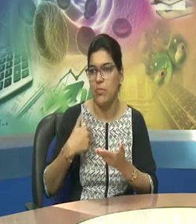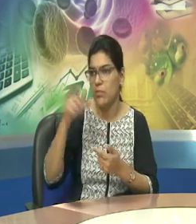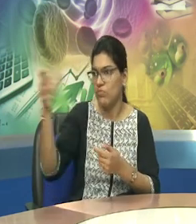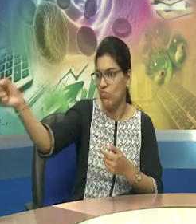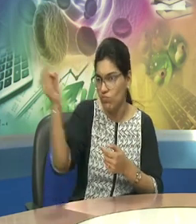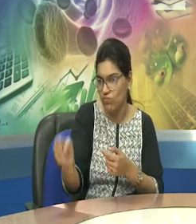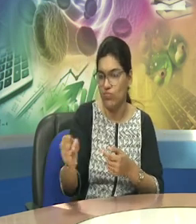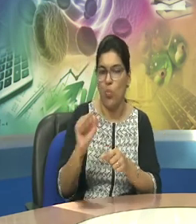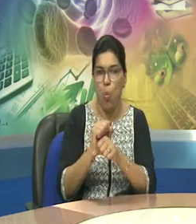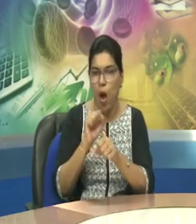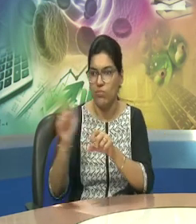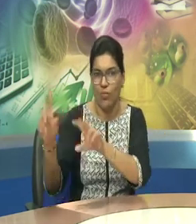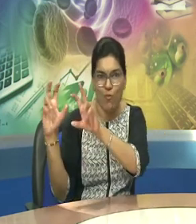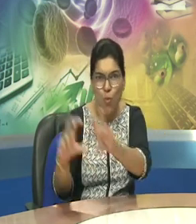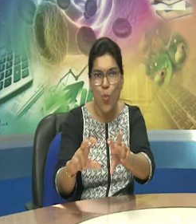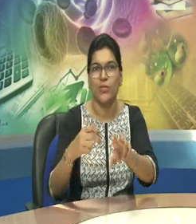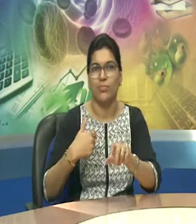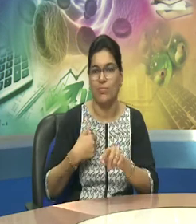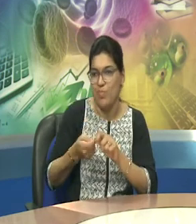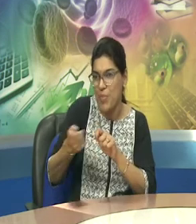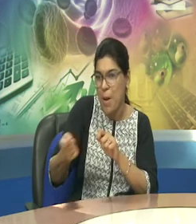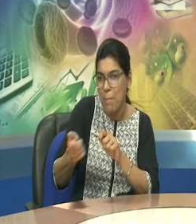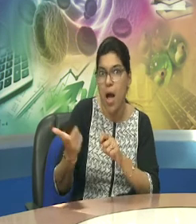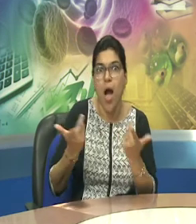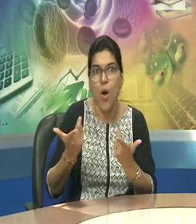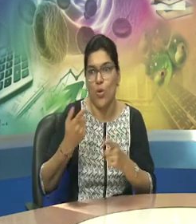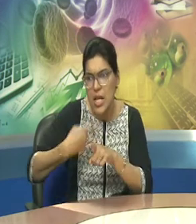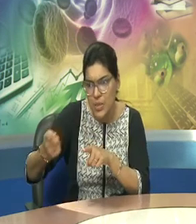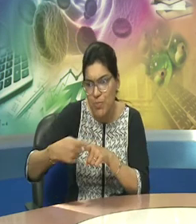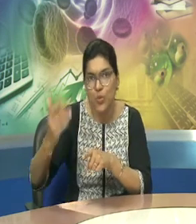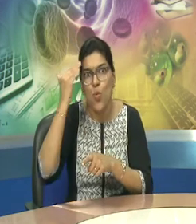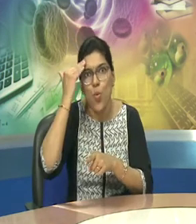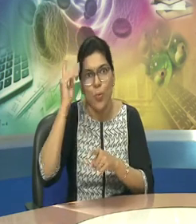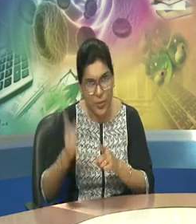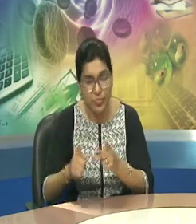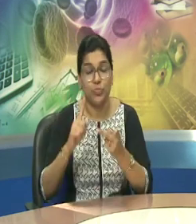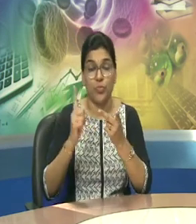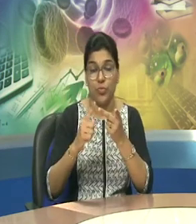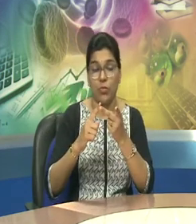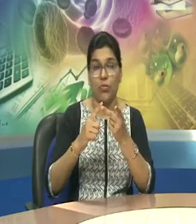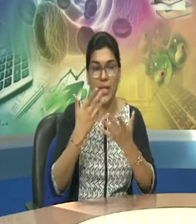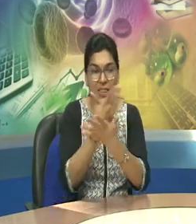each product and service after ensuring